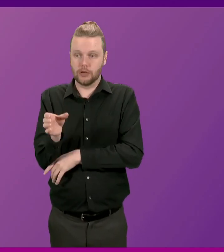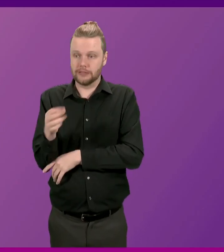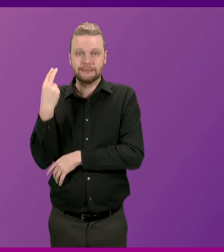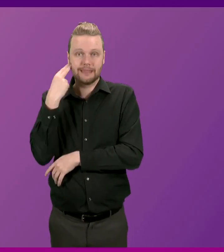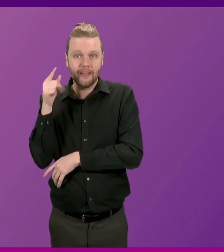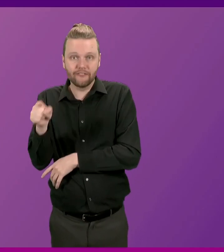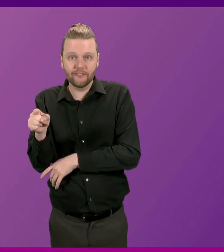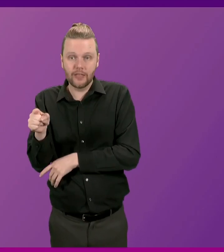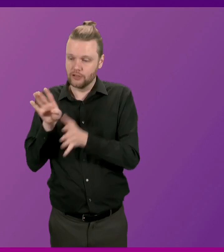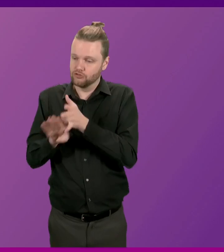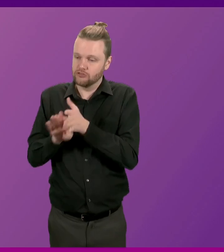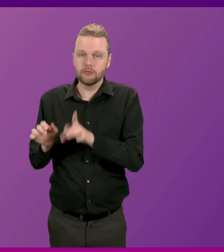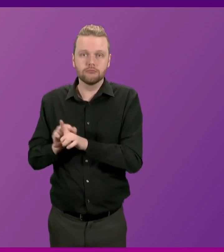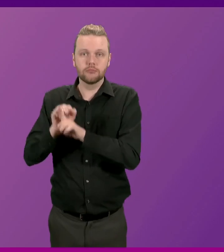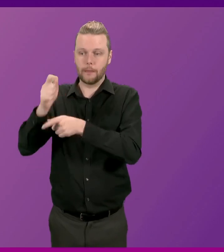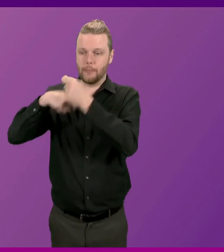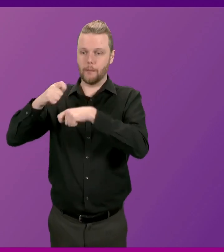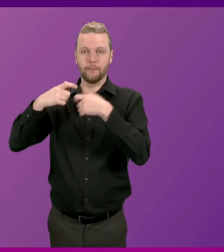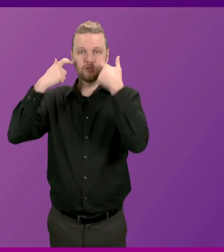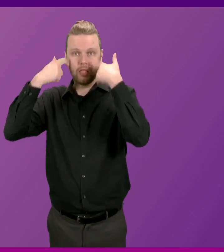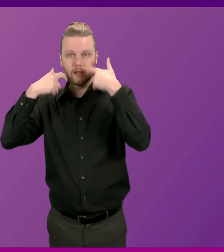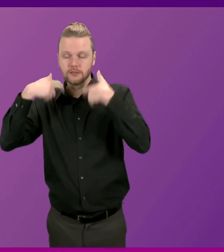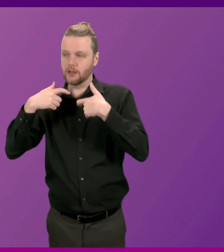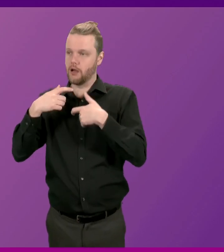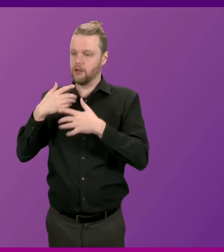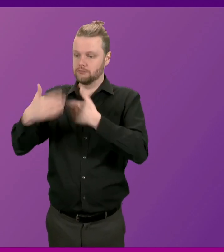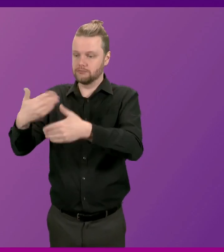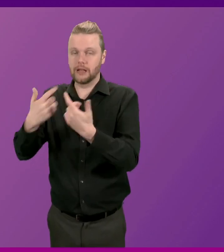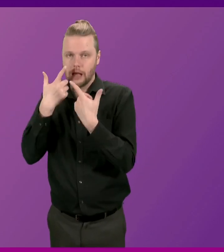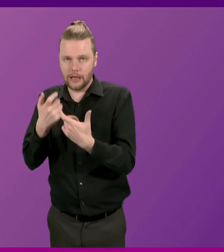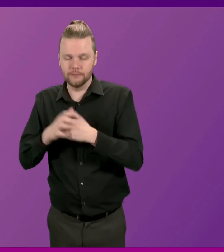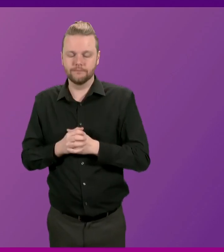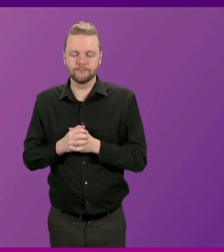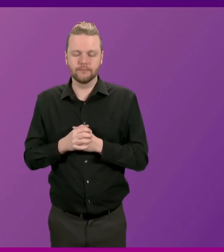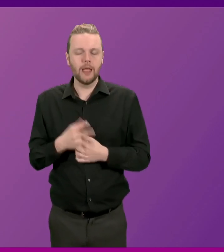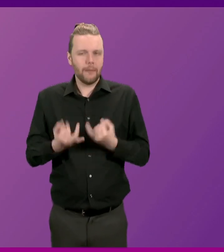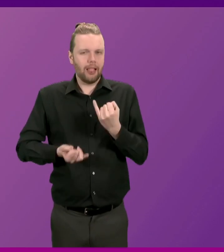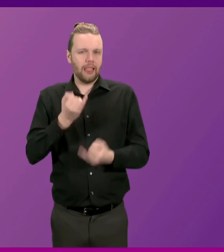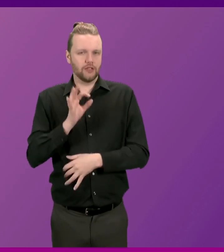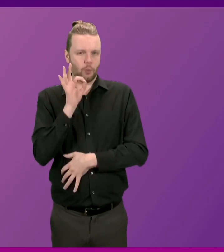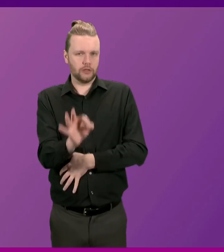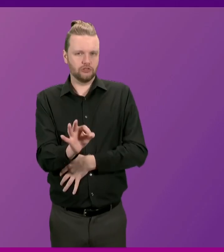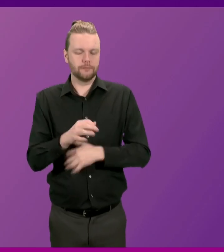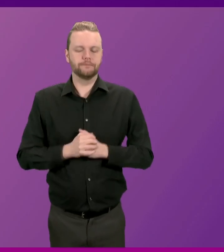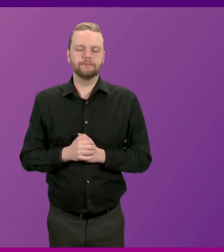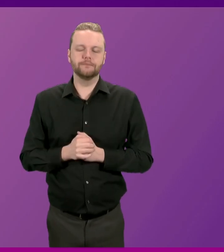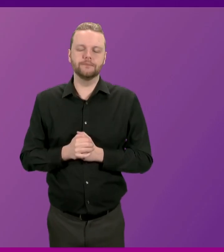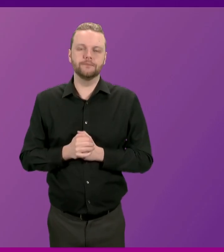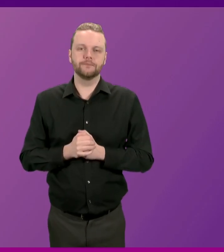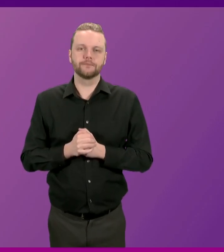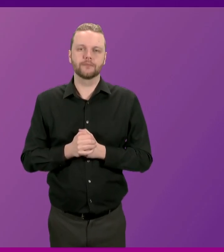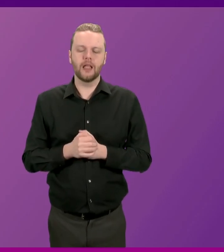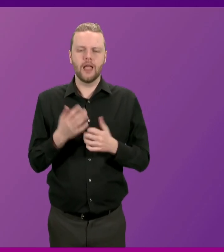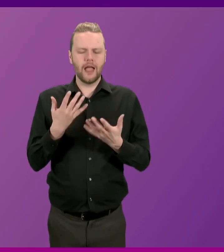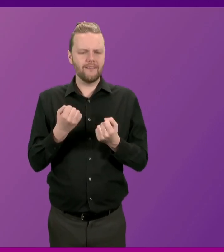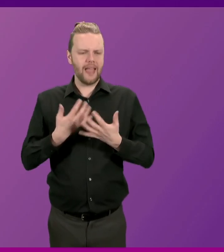deaf, trained up to be a solicitor and start the ball rolling. My final question is around, are